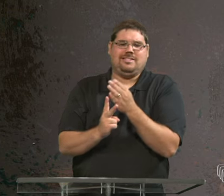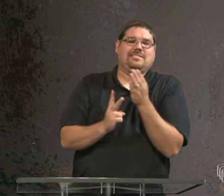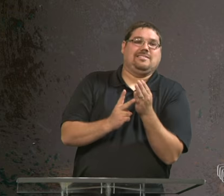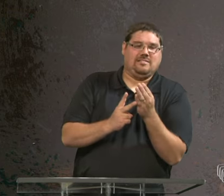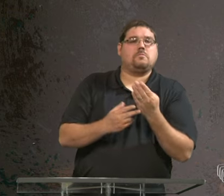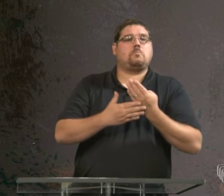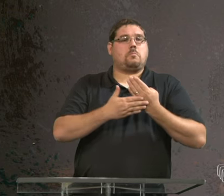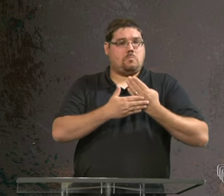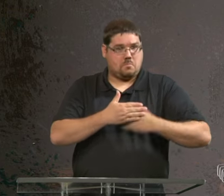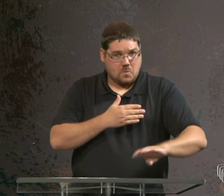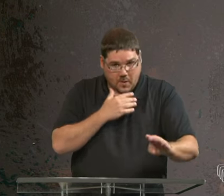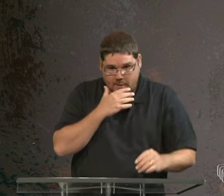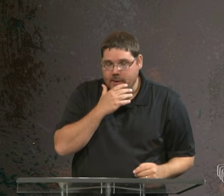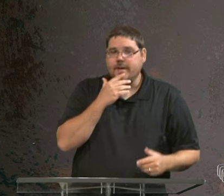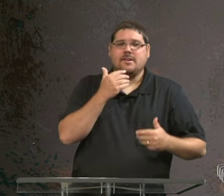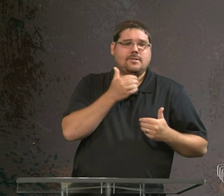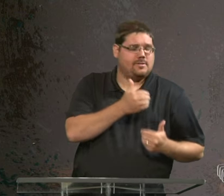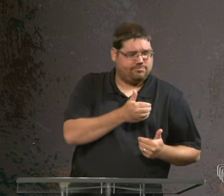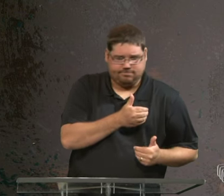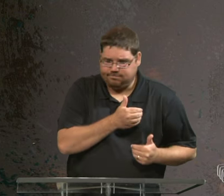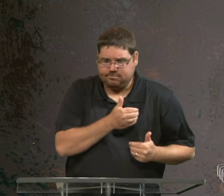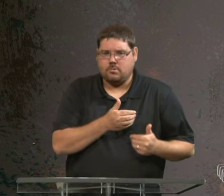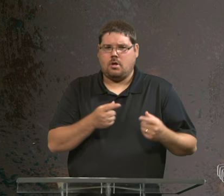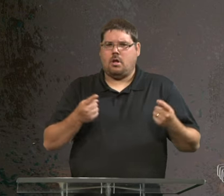and 3 days later, the second woman had her child.